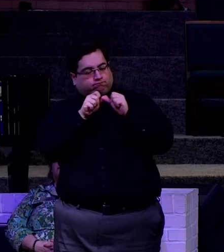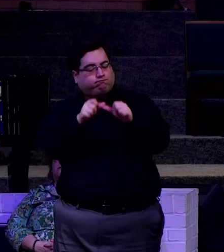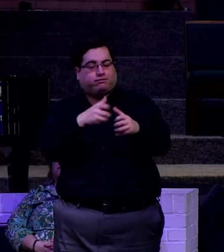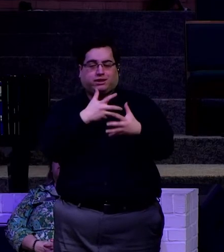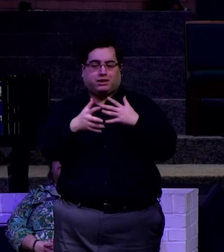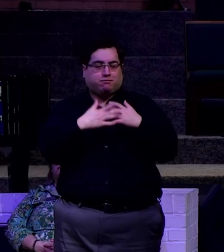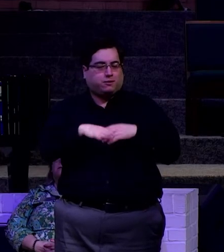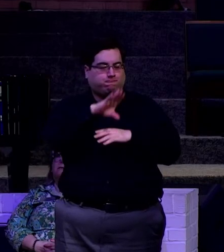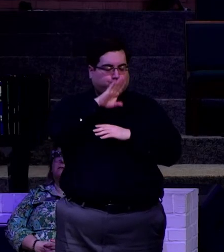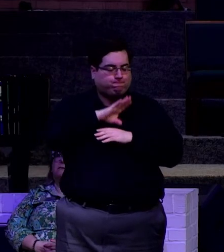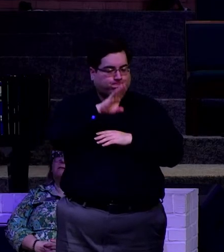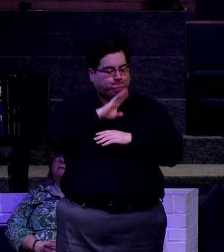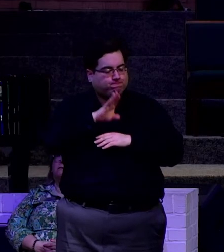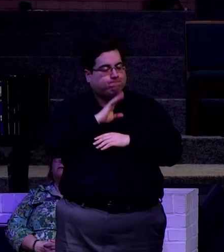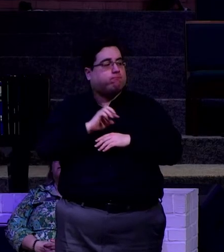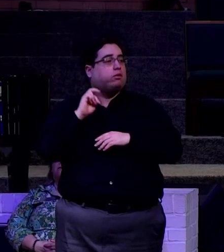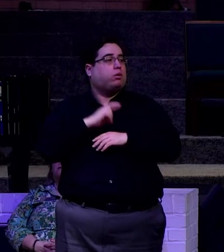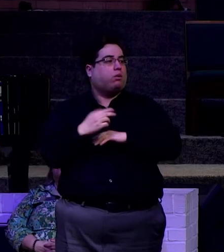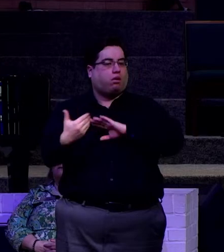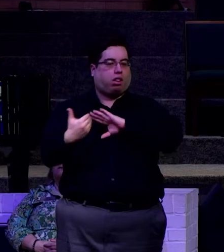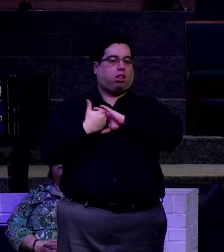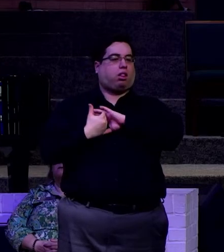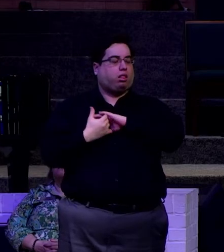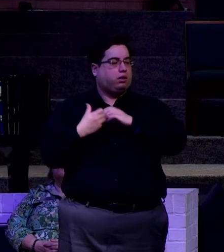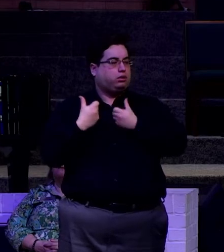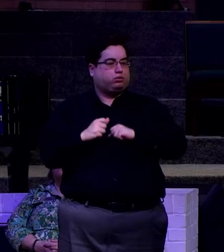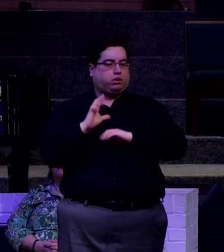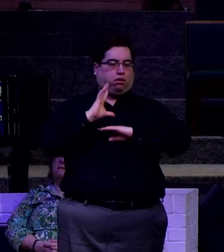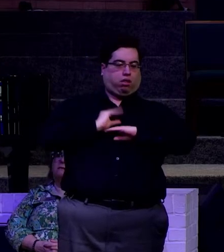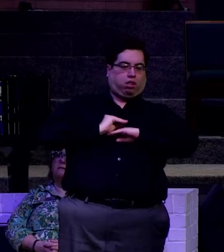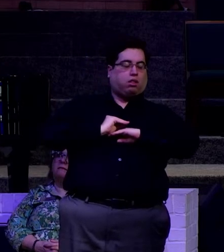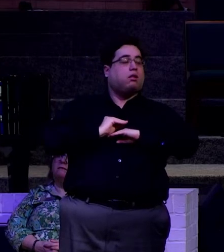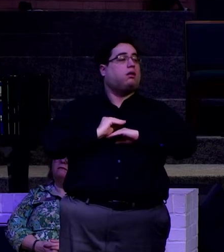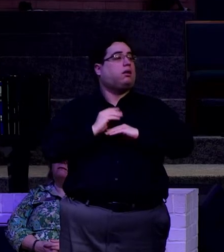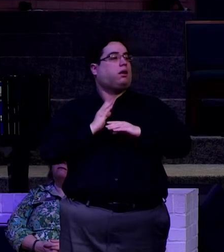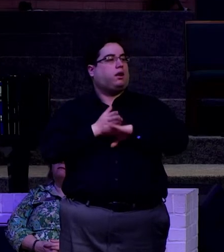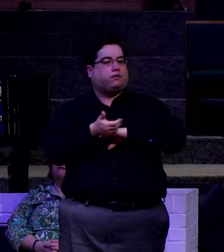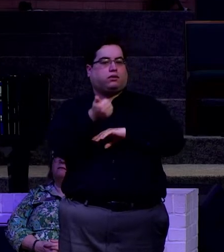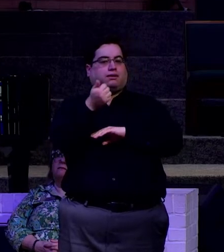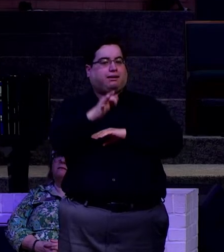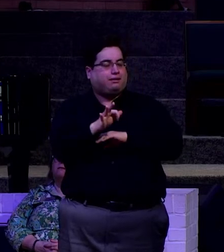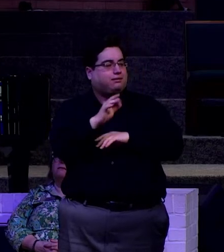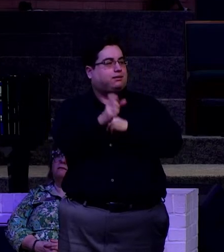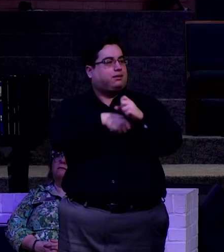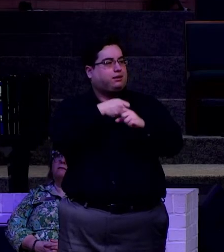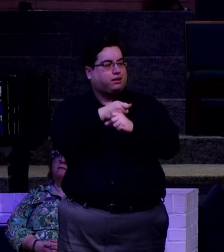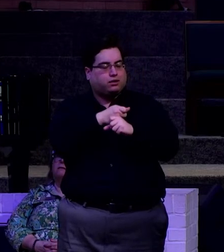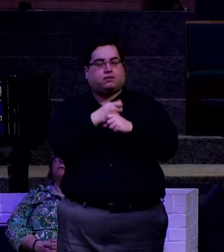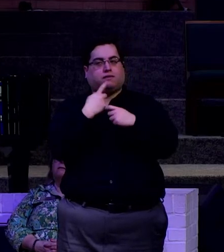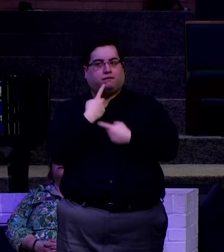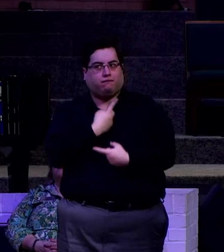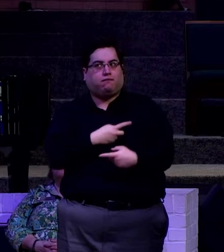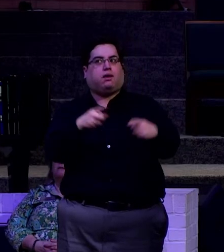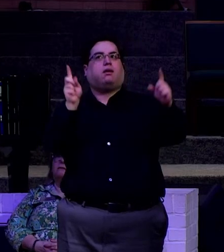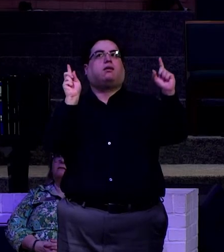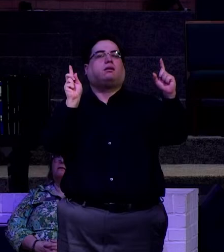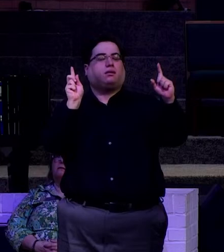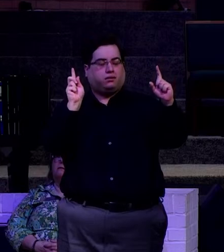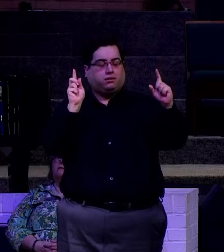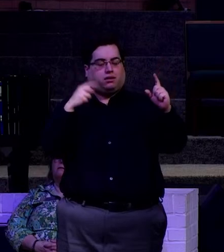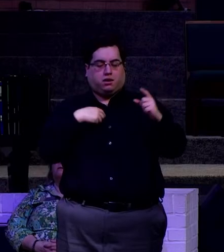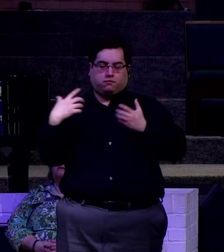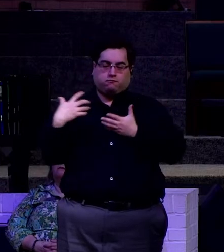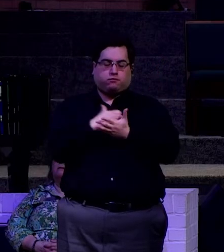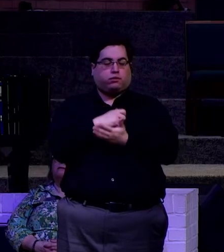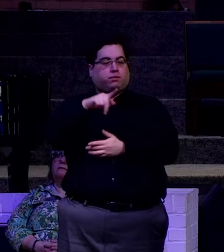so much opposition of discouragement. After 19 years of higher education, on March 18th, I finally